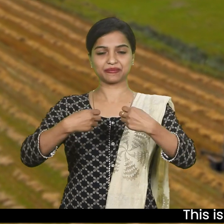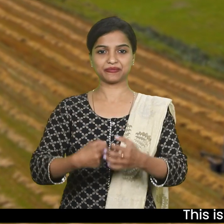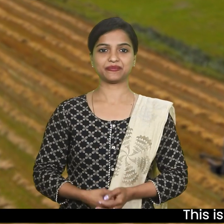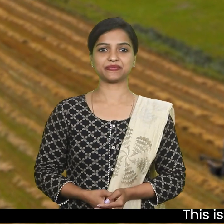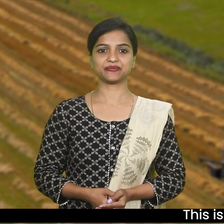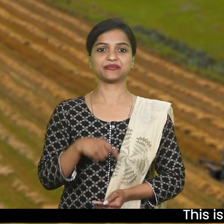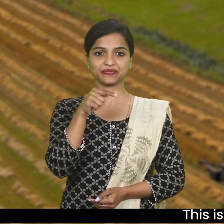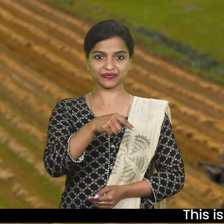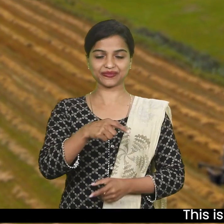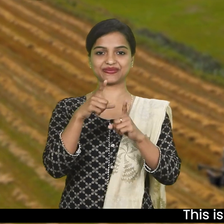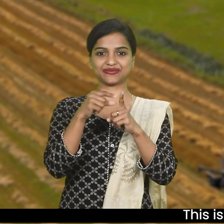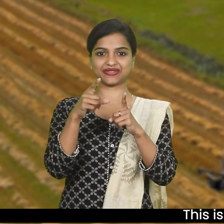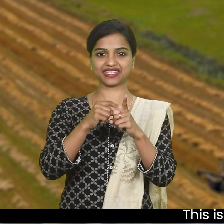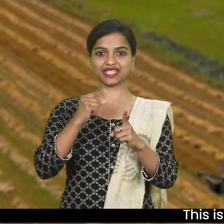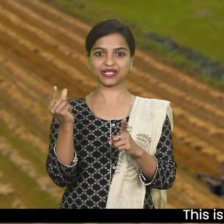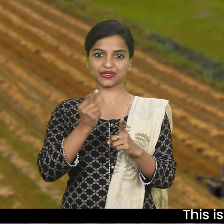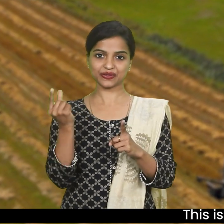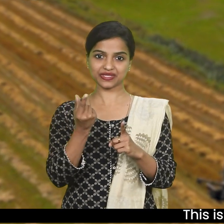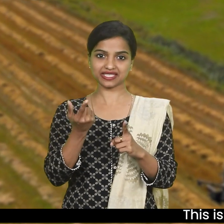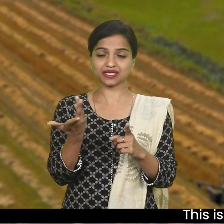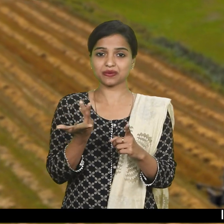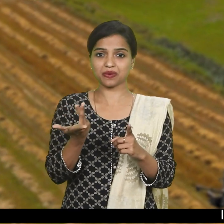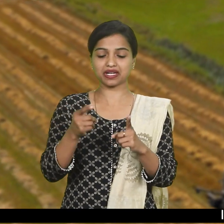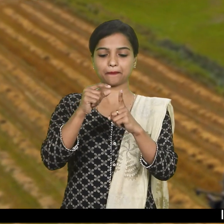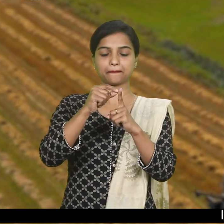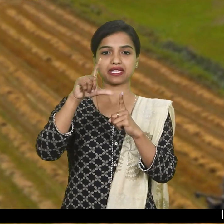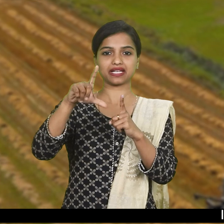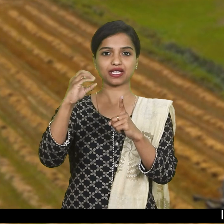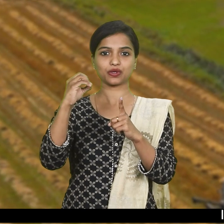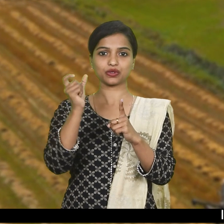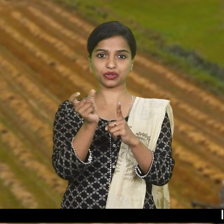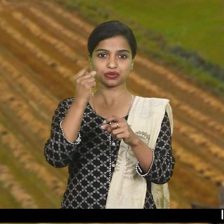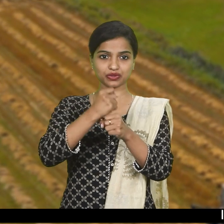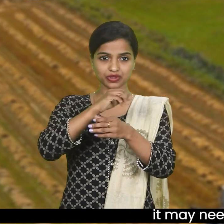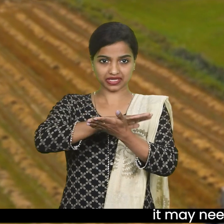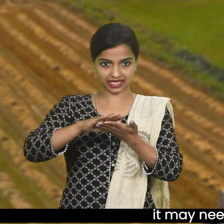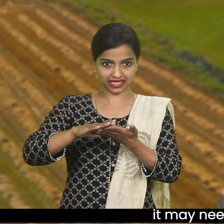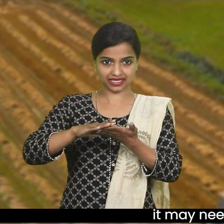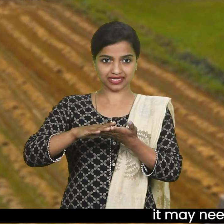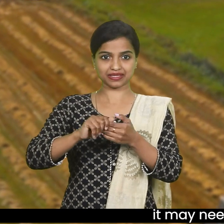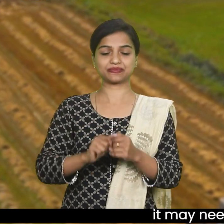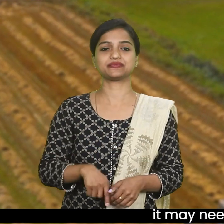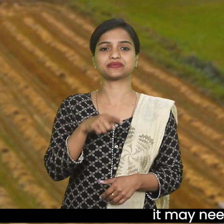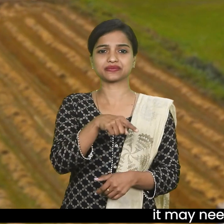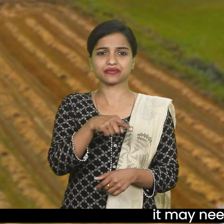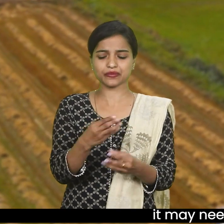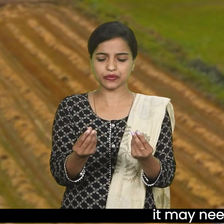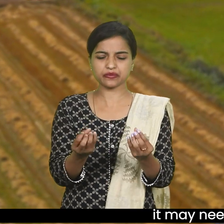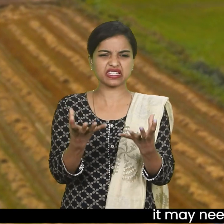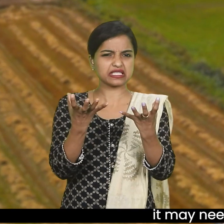This is done by using a plough. If the soil is very dry, it may need